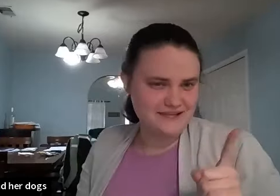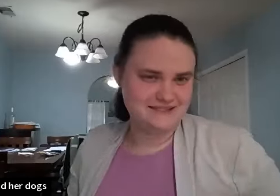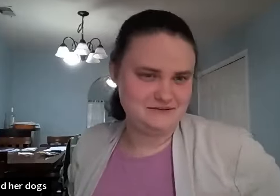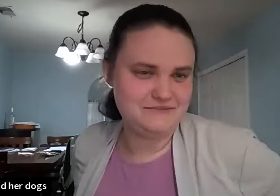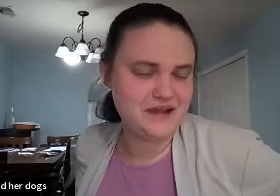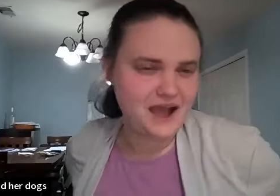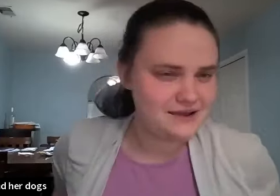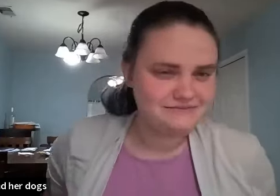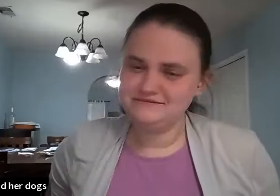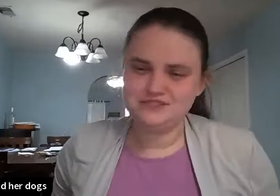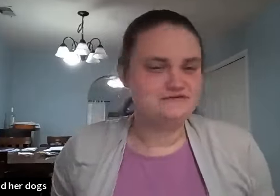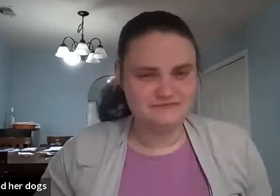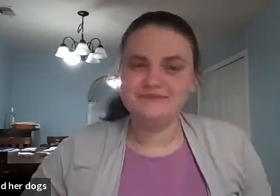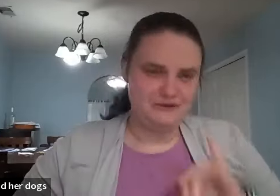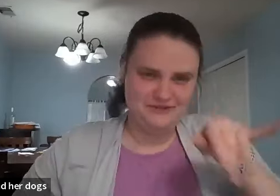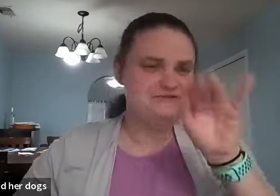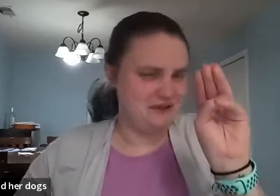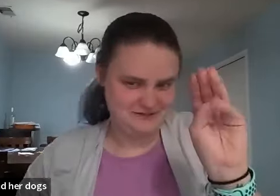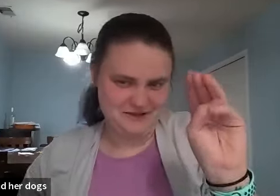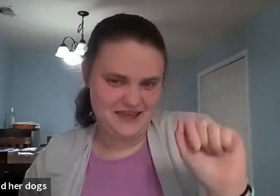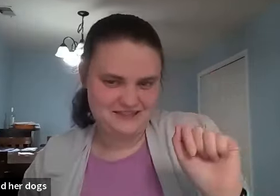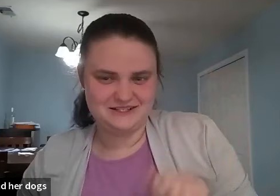fancy one, but no, you fingerspell that, sir.